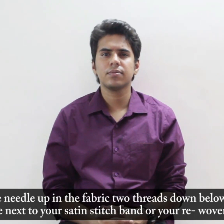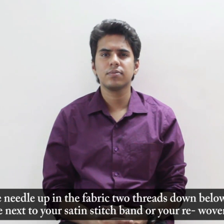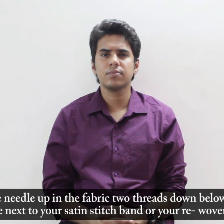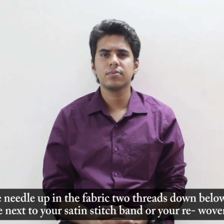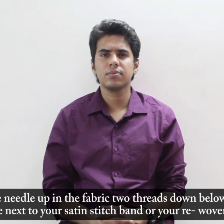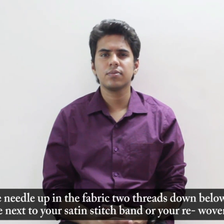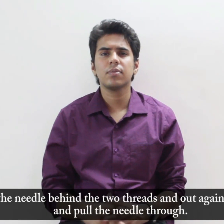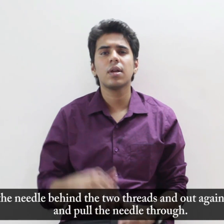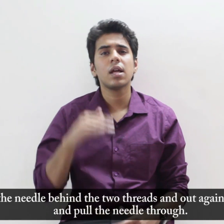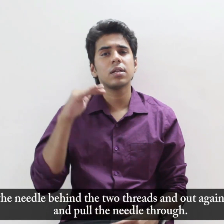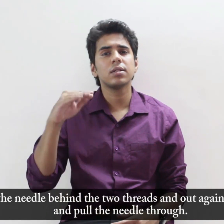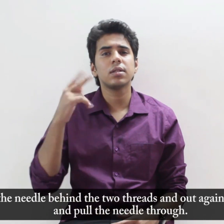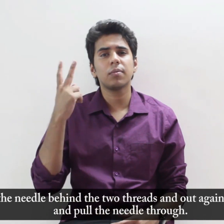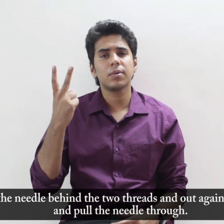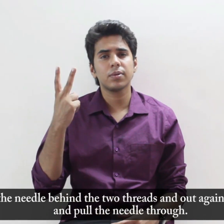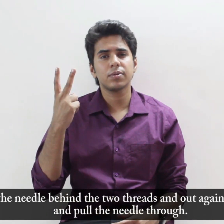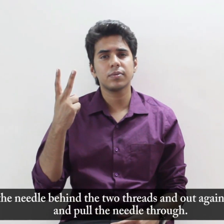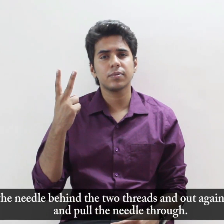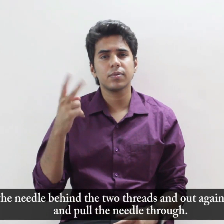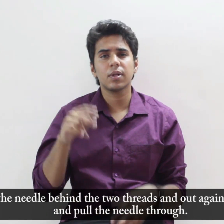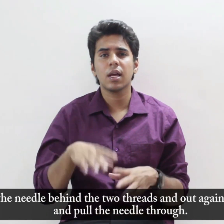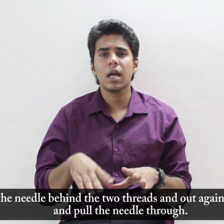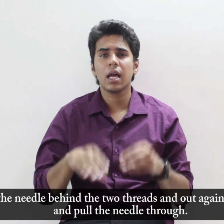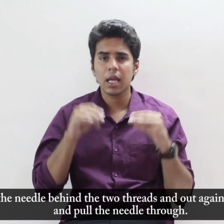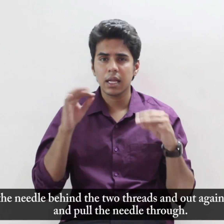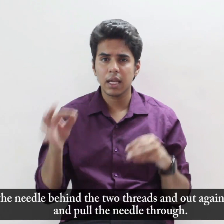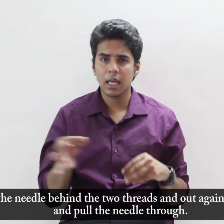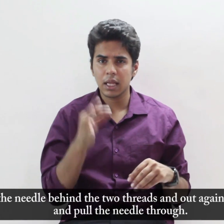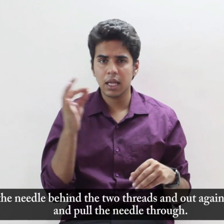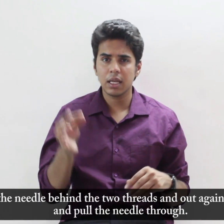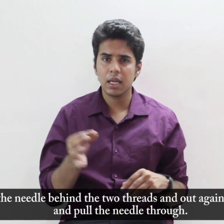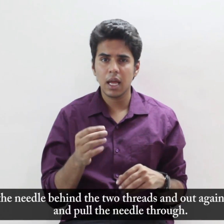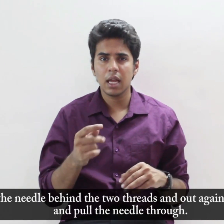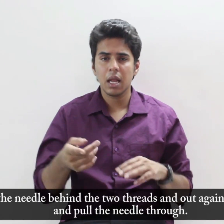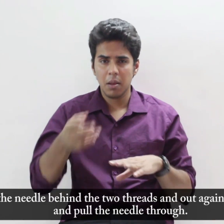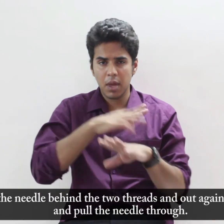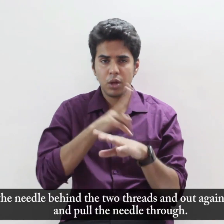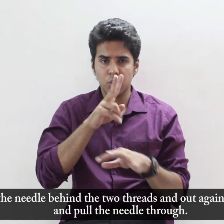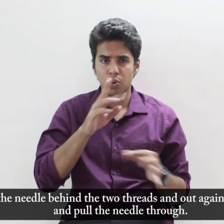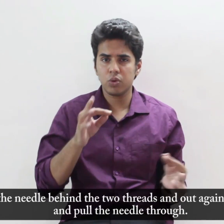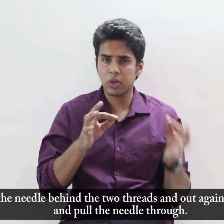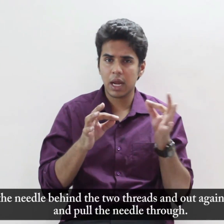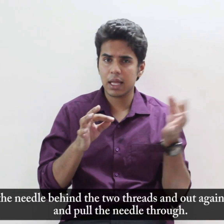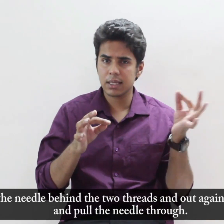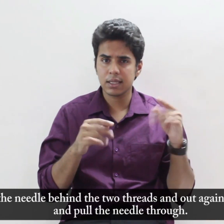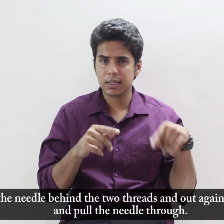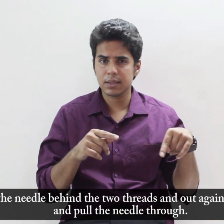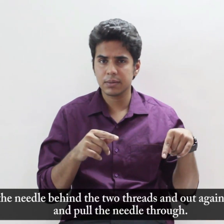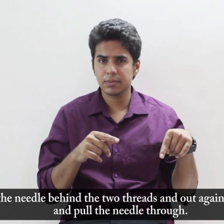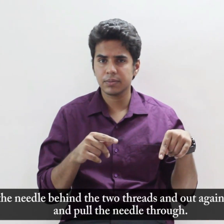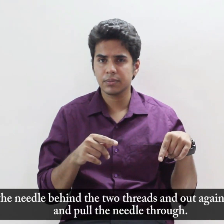Number 2. Take the needle behind the 2 threads and out again to the front and pull the needle